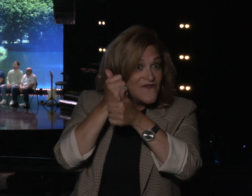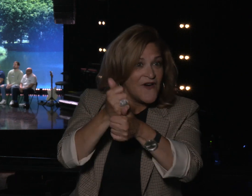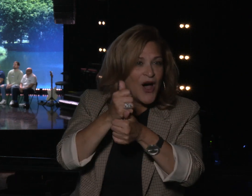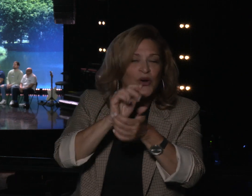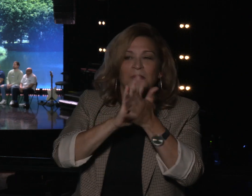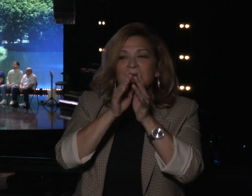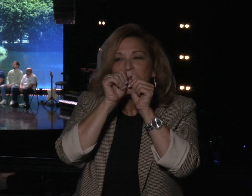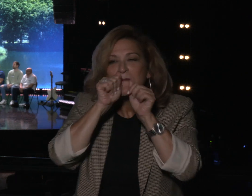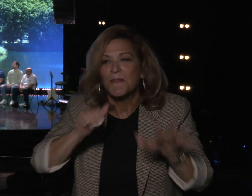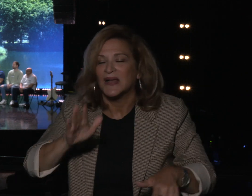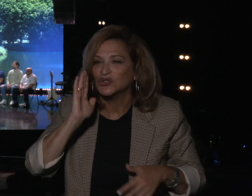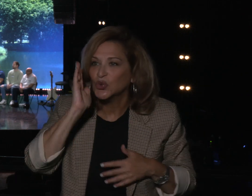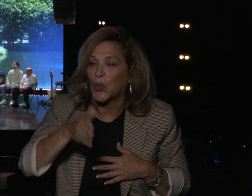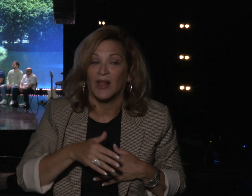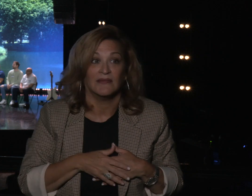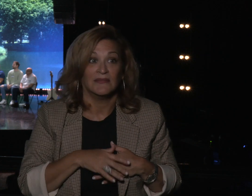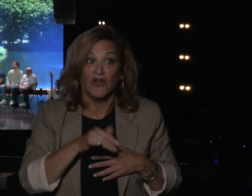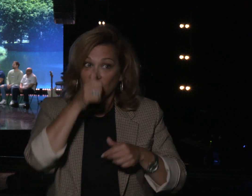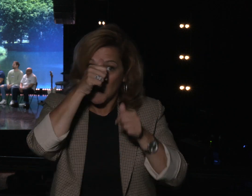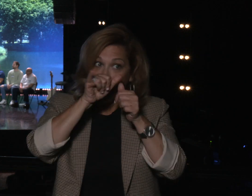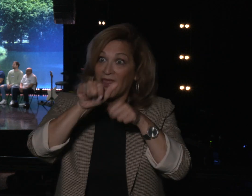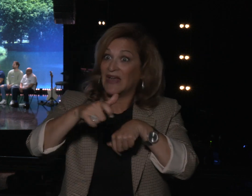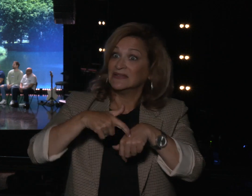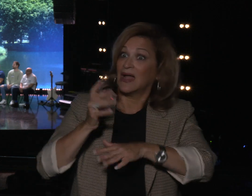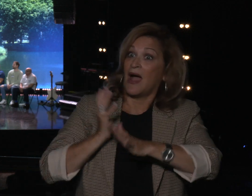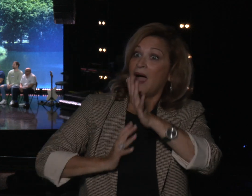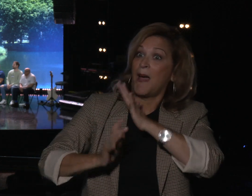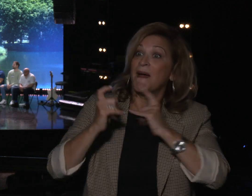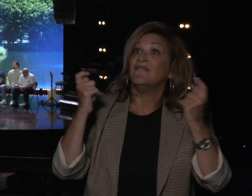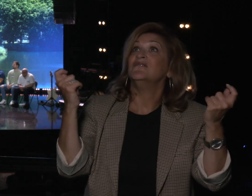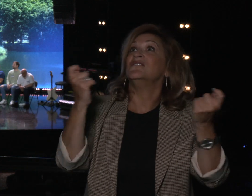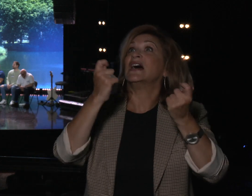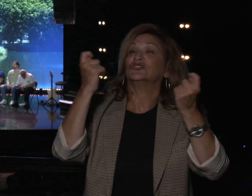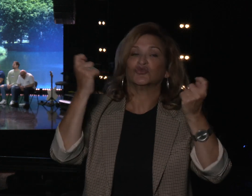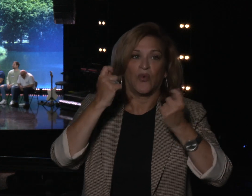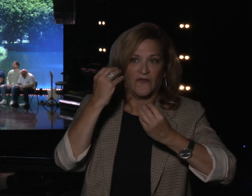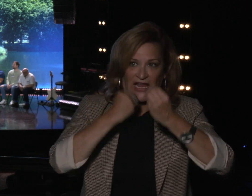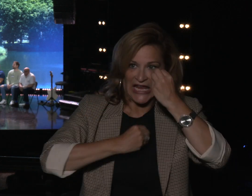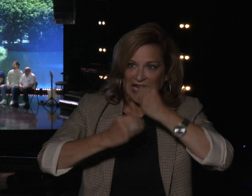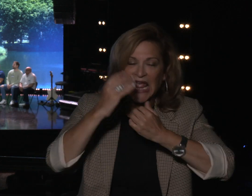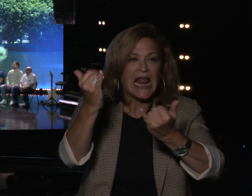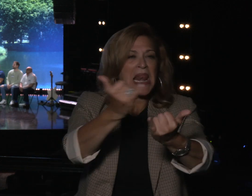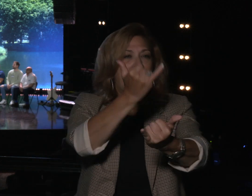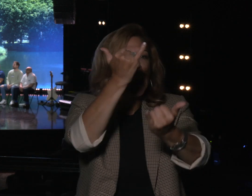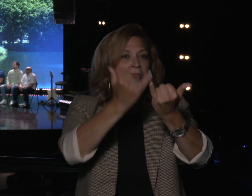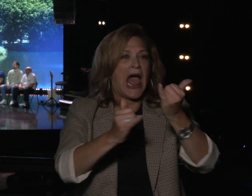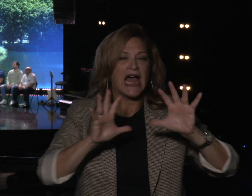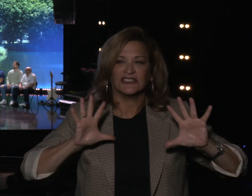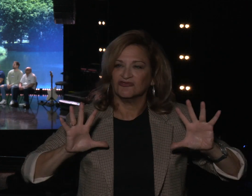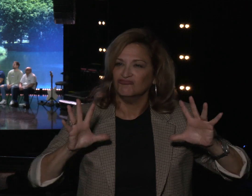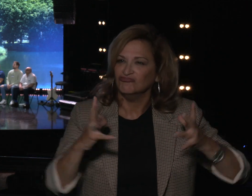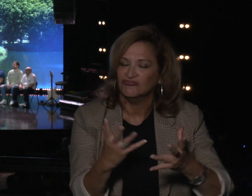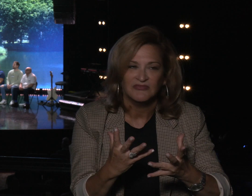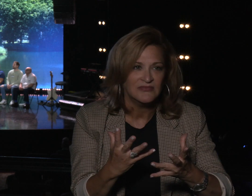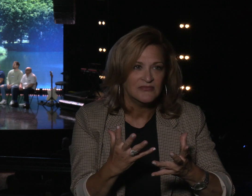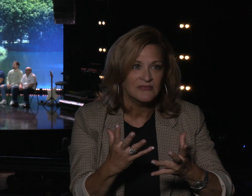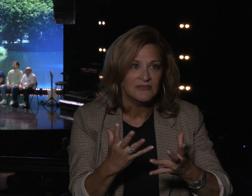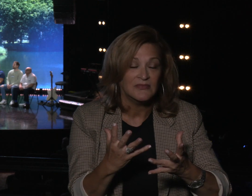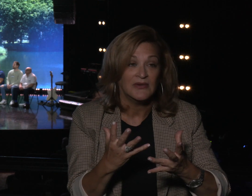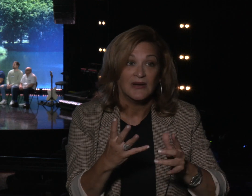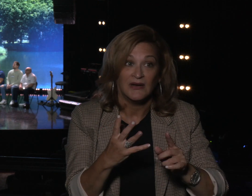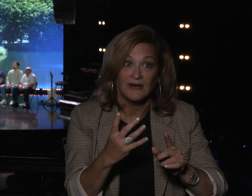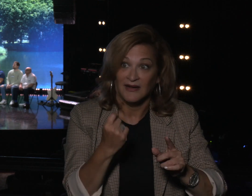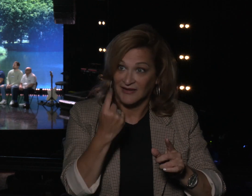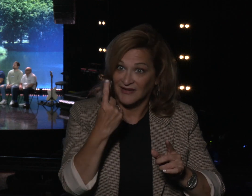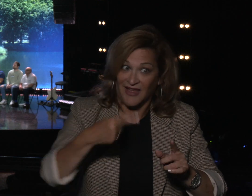Passover feast, Last Supper, last meal, family dinner. Exciting time, but in the middle